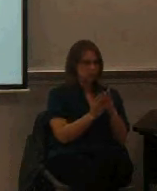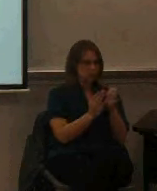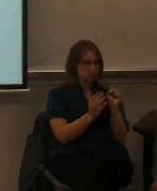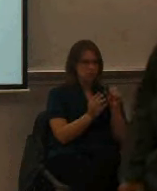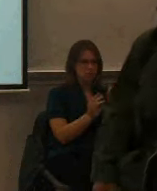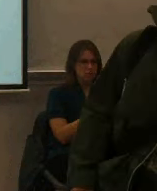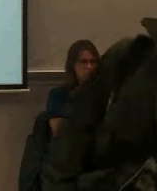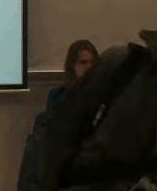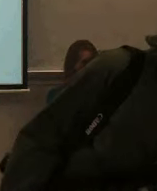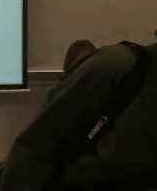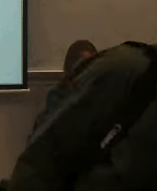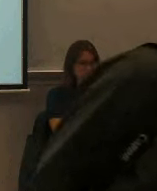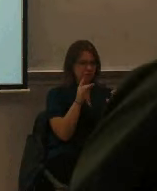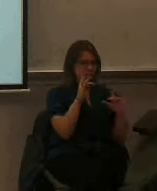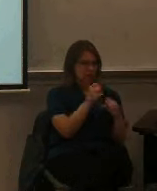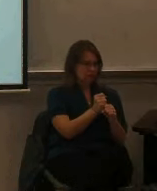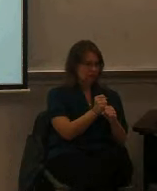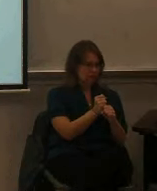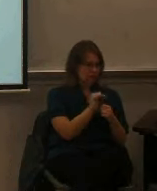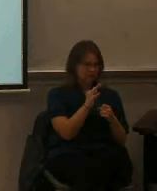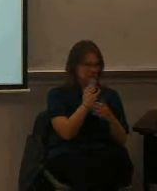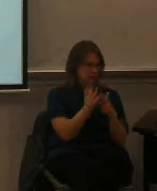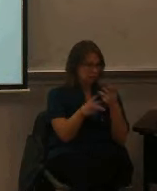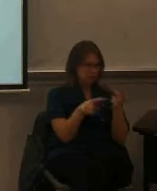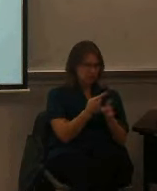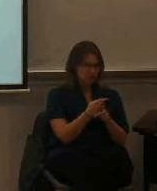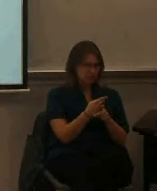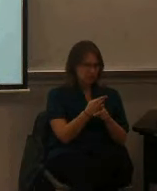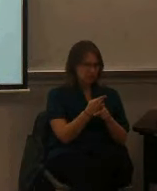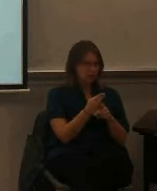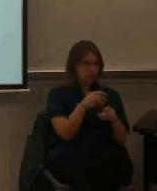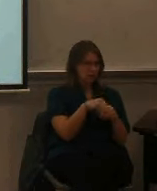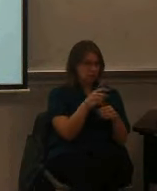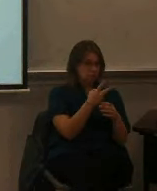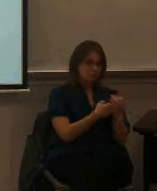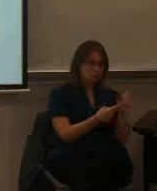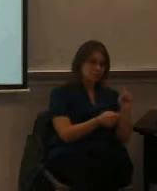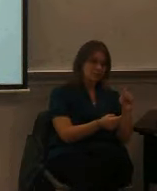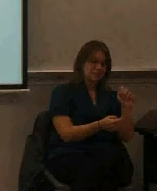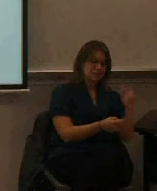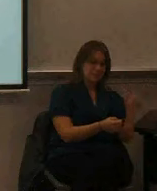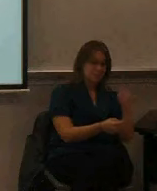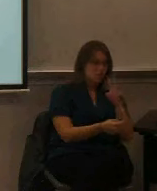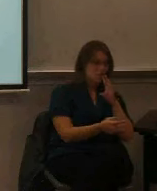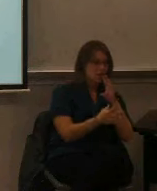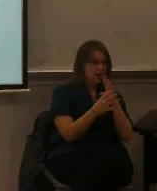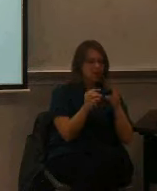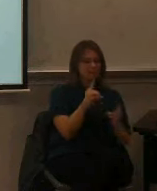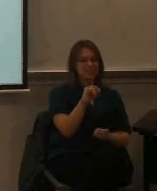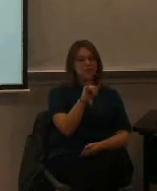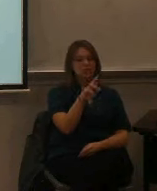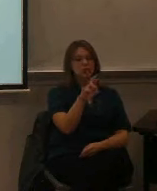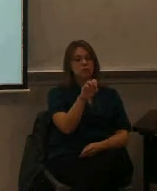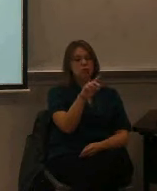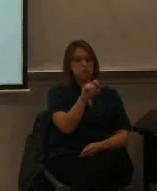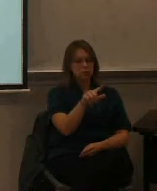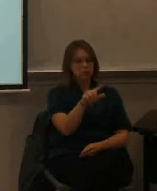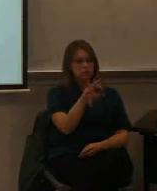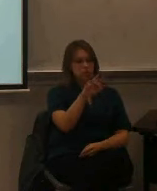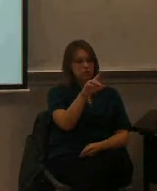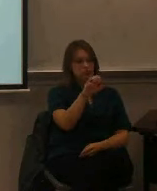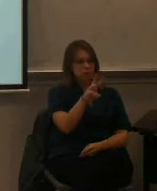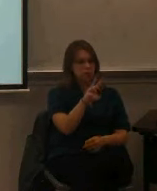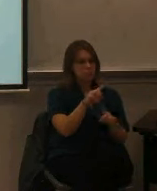of attractant of some sort in both still water and then perhaps with directional flow. But this could work with an